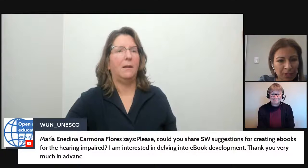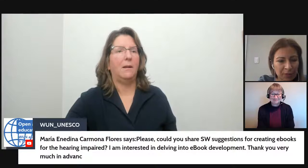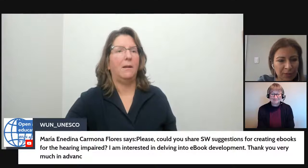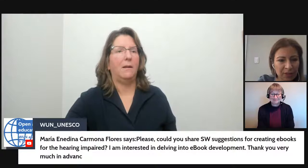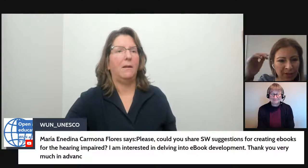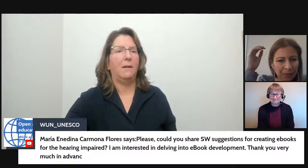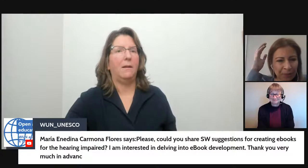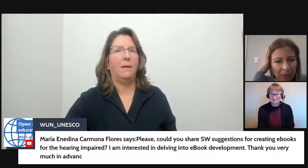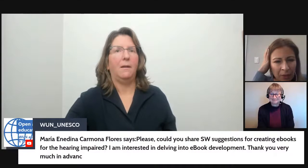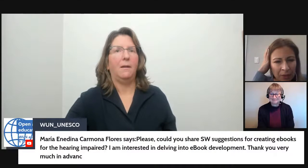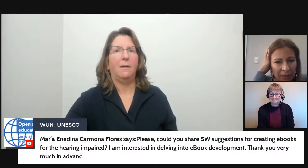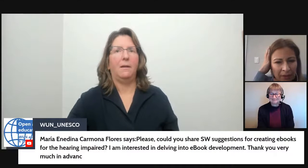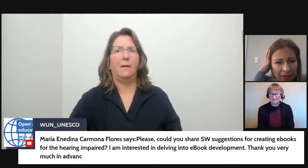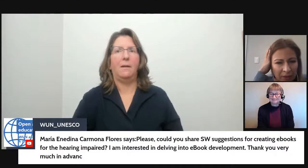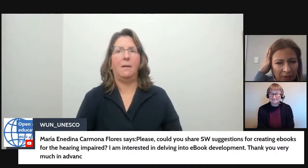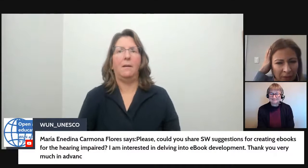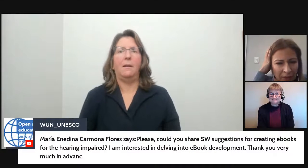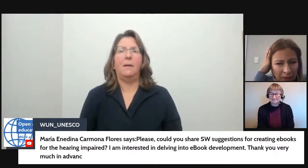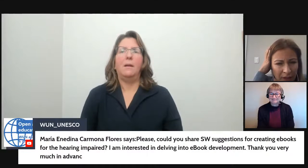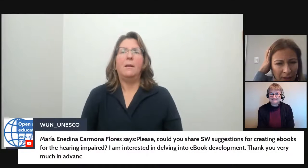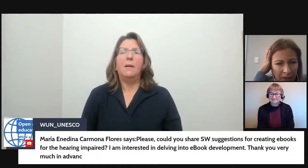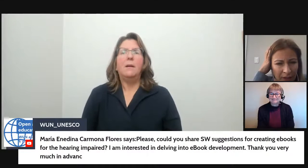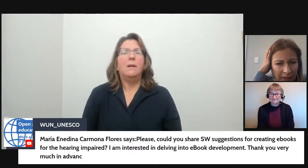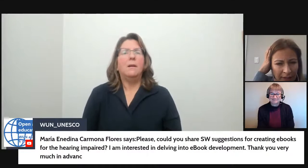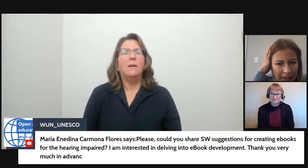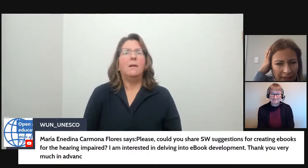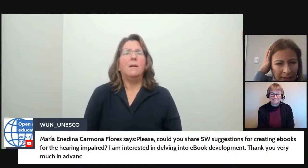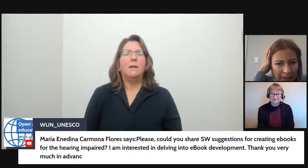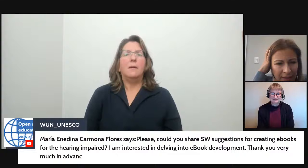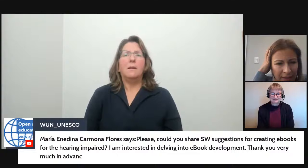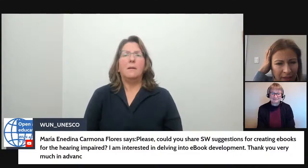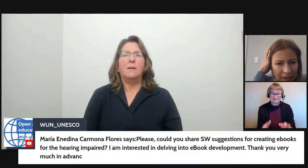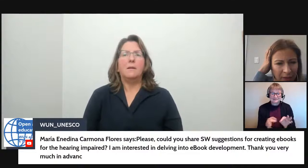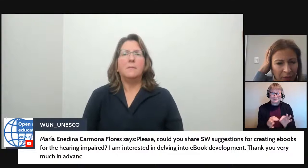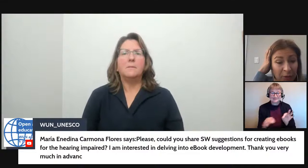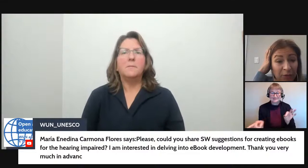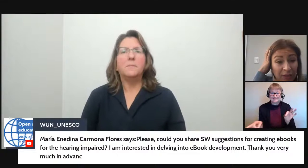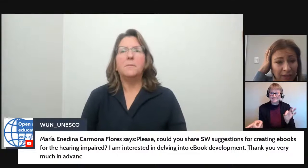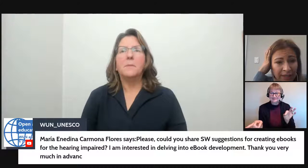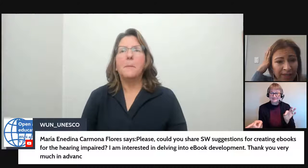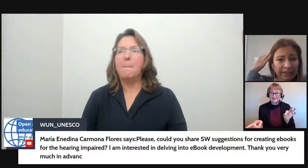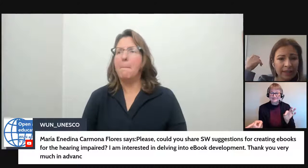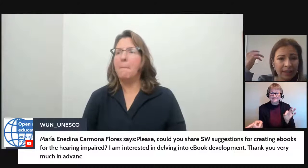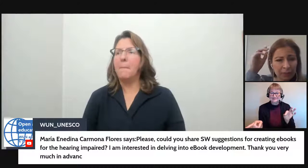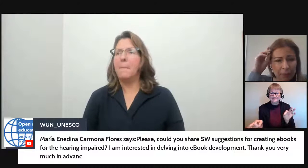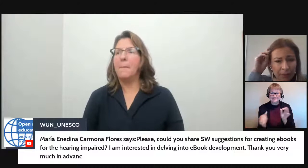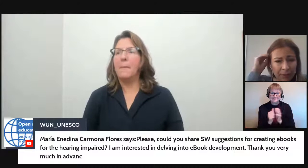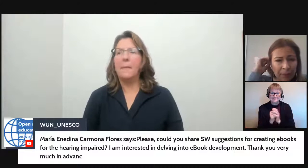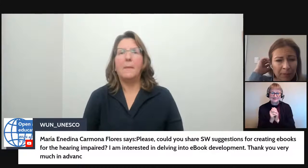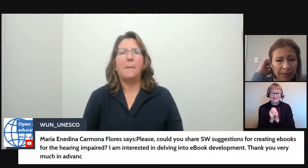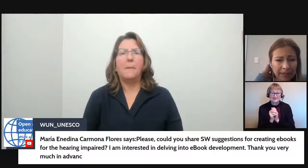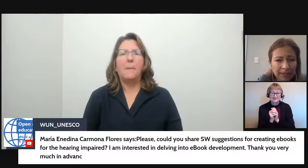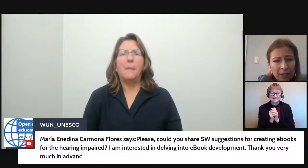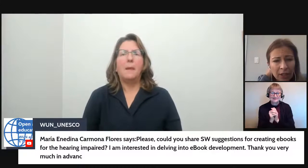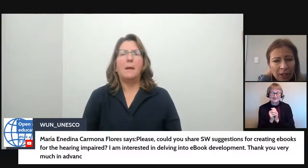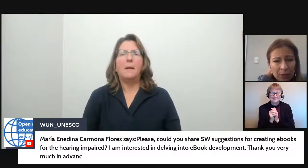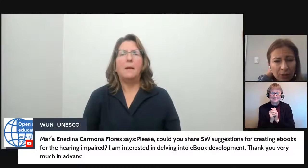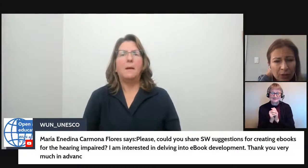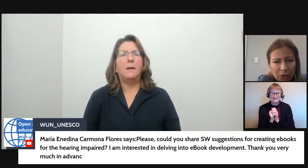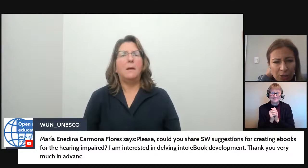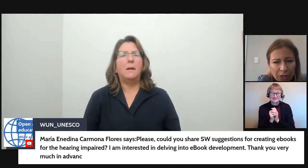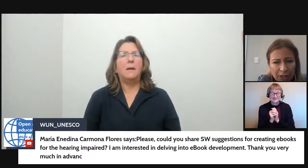Thank you very much, Professor. We have another comment that says, from Professor Enedina Carmona,